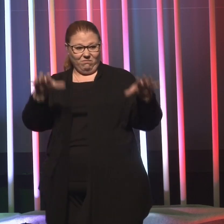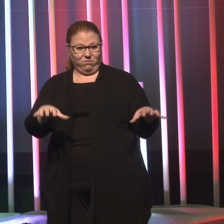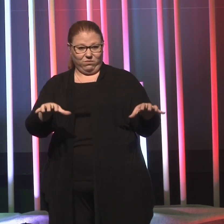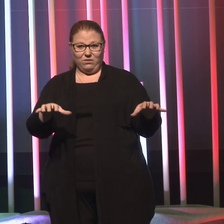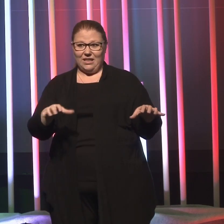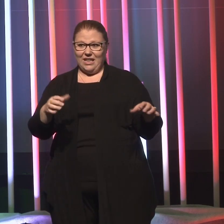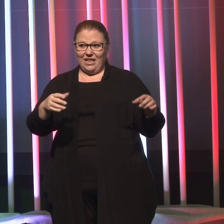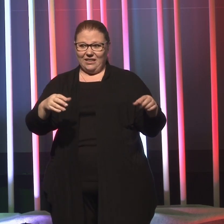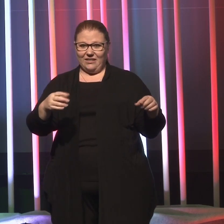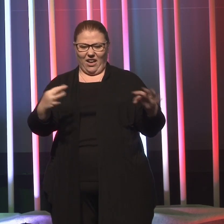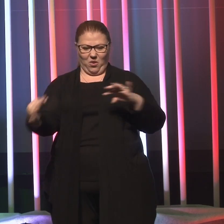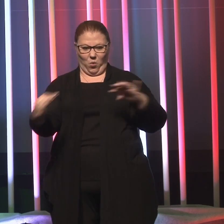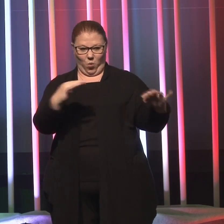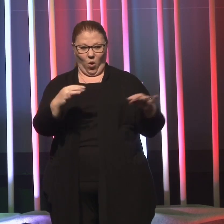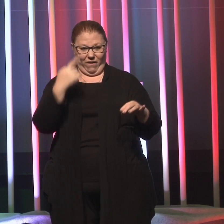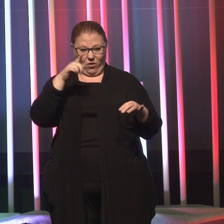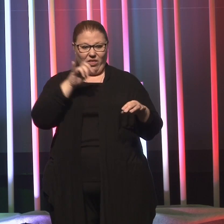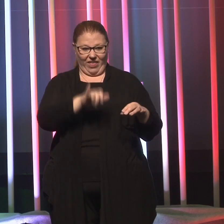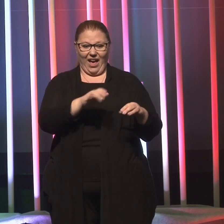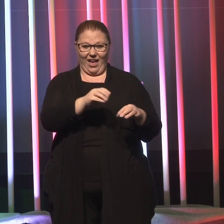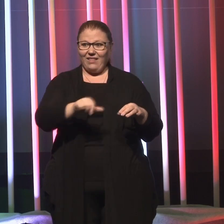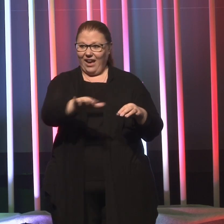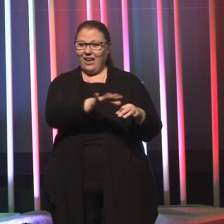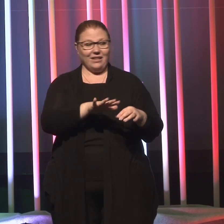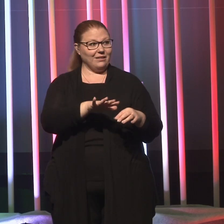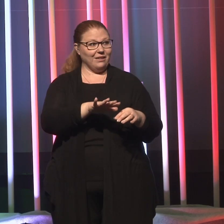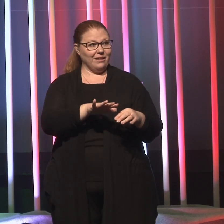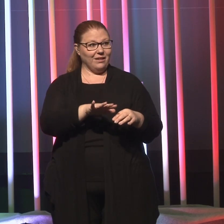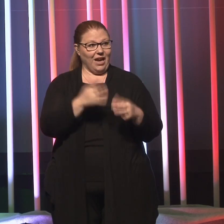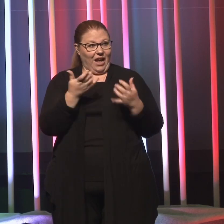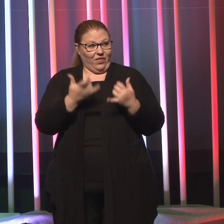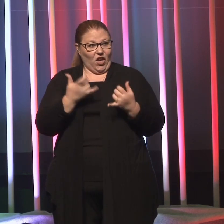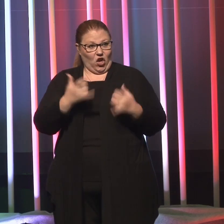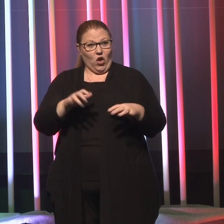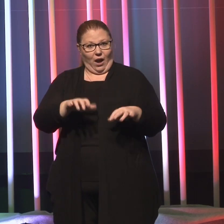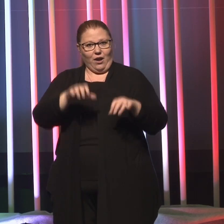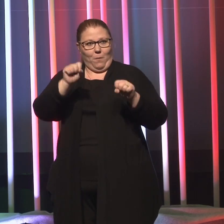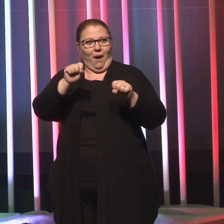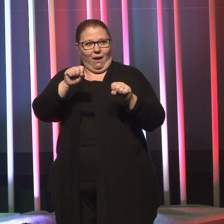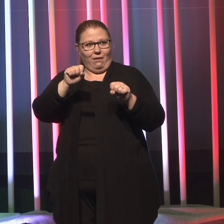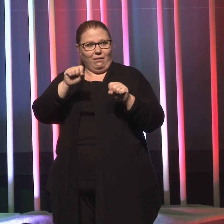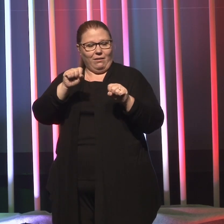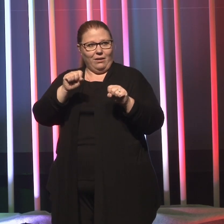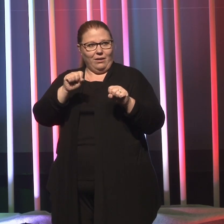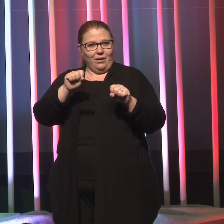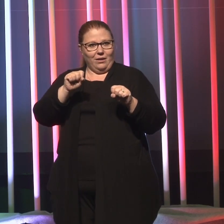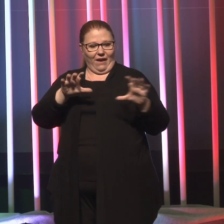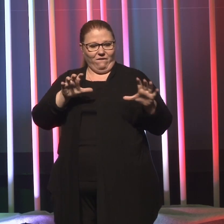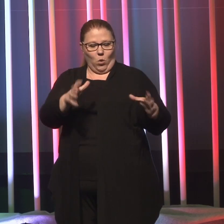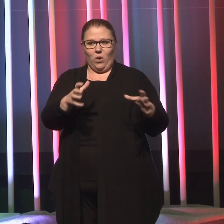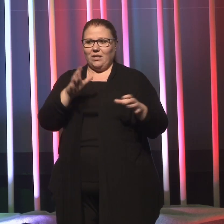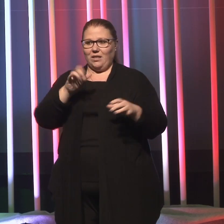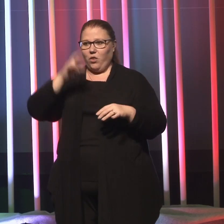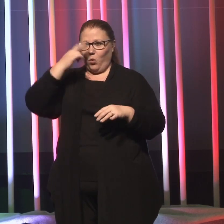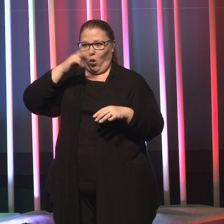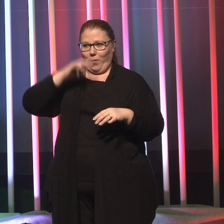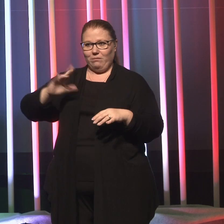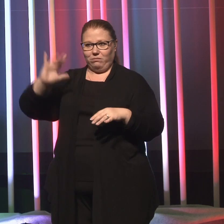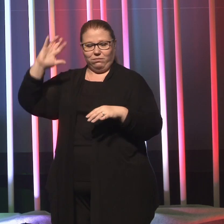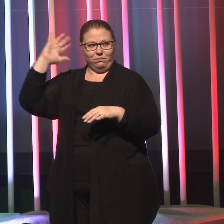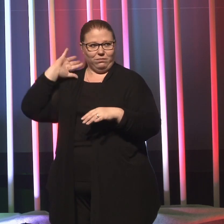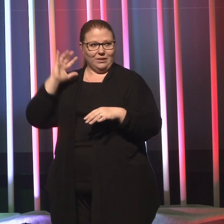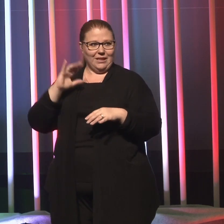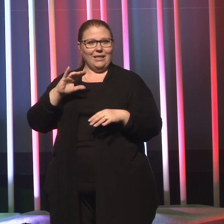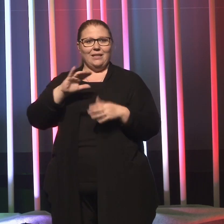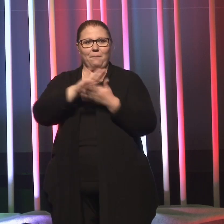having an occupying force within it. And the current occupying force, the Roman Empire, was really no different than the last one. The Pax Romana,